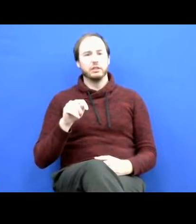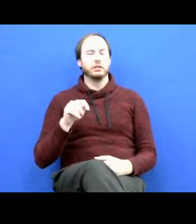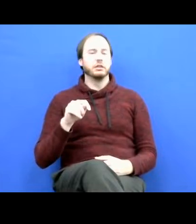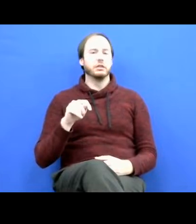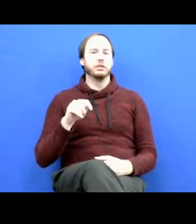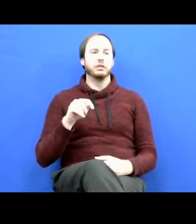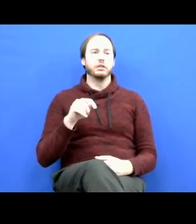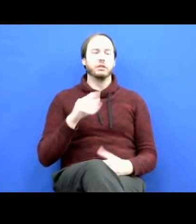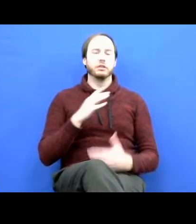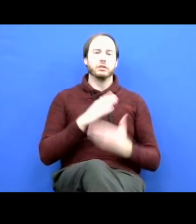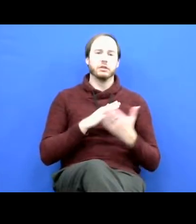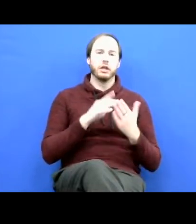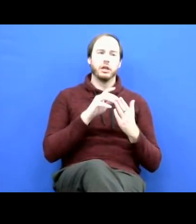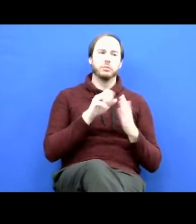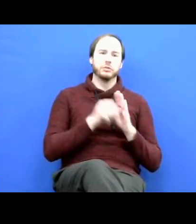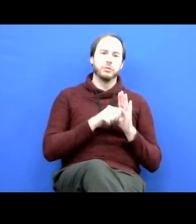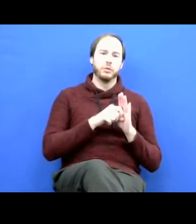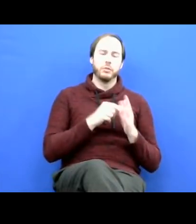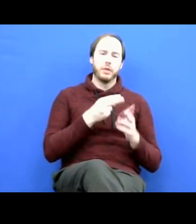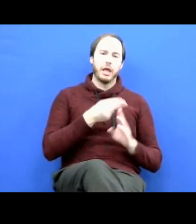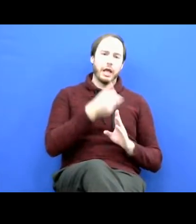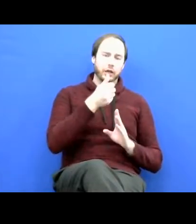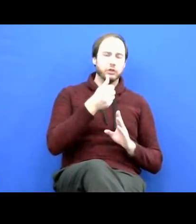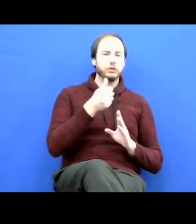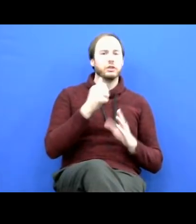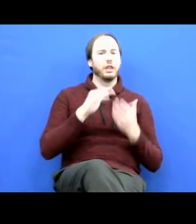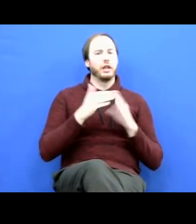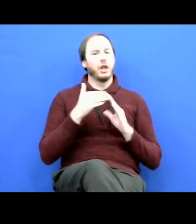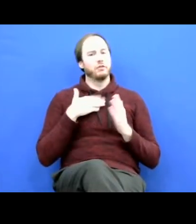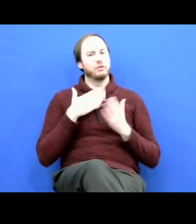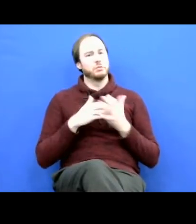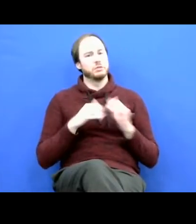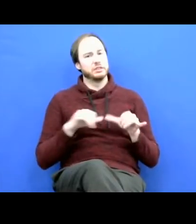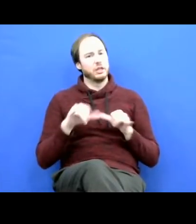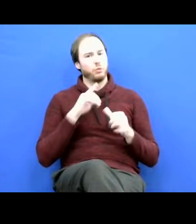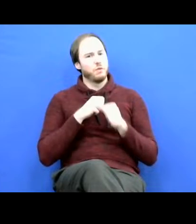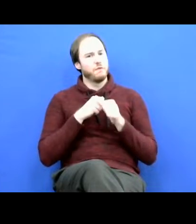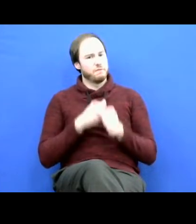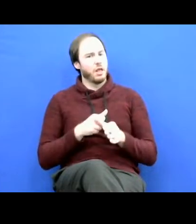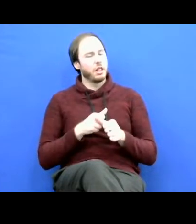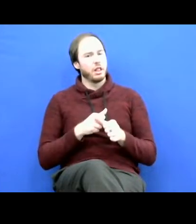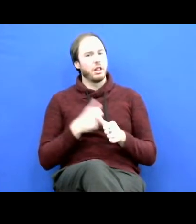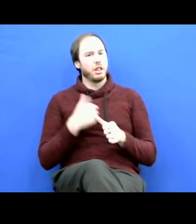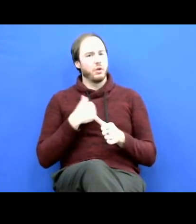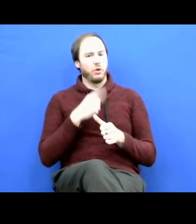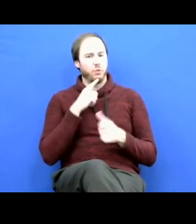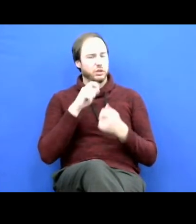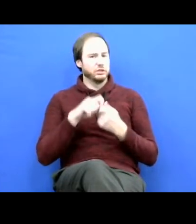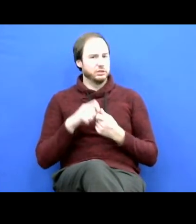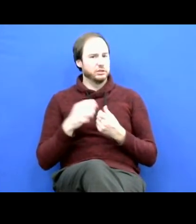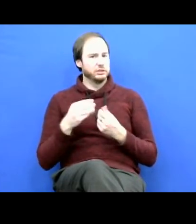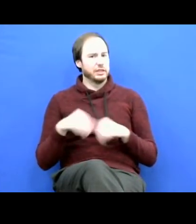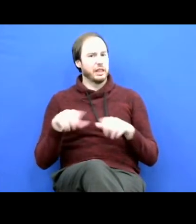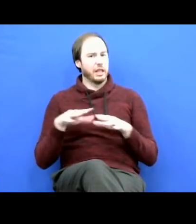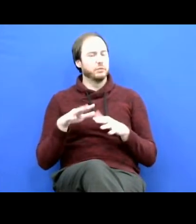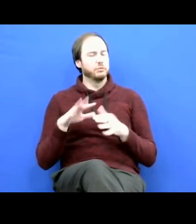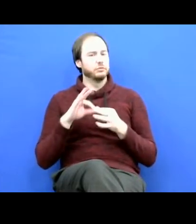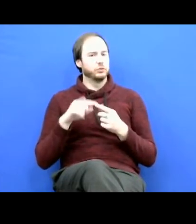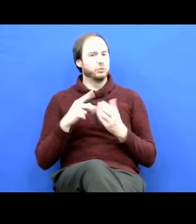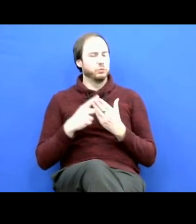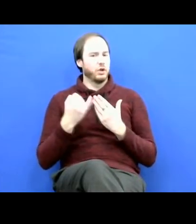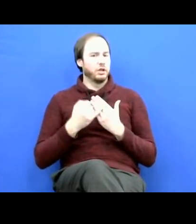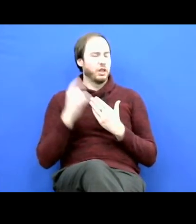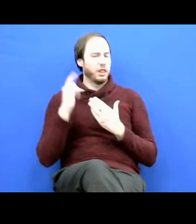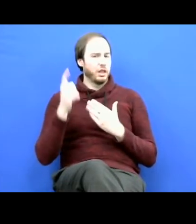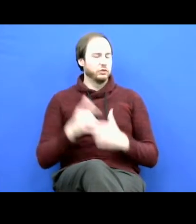a little higher, 2 inch capital, but the town has standards that we have to adhere to that, and we'll have a very detailed landscape plan associated with the project that